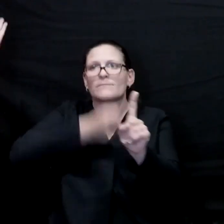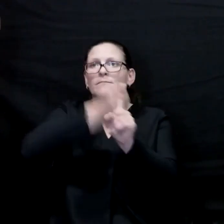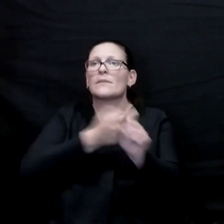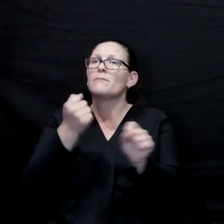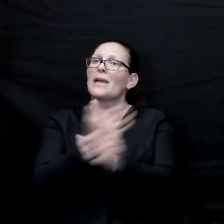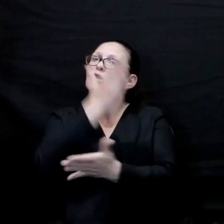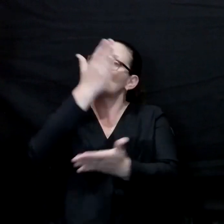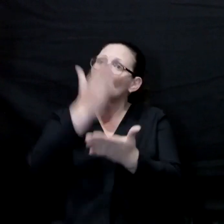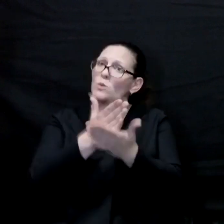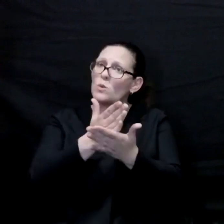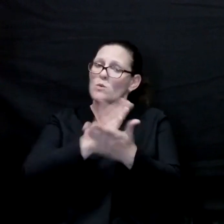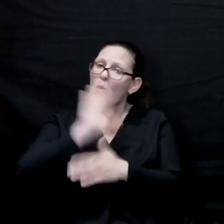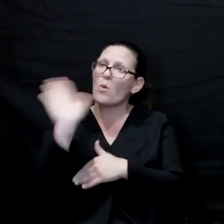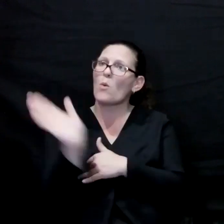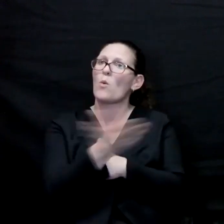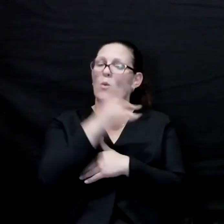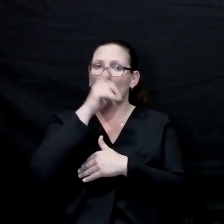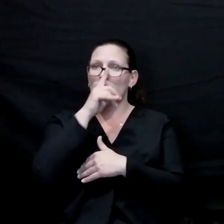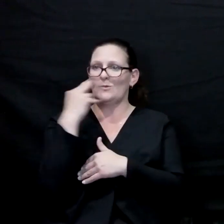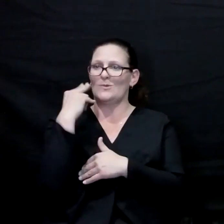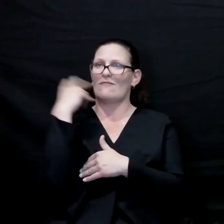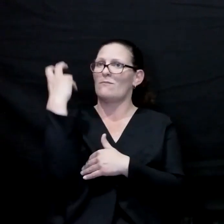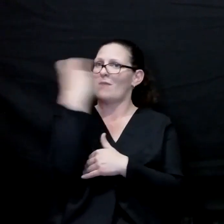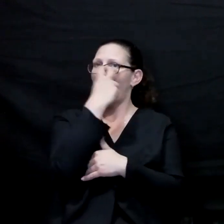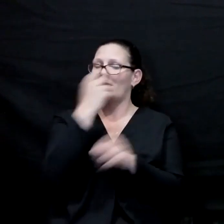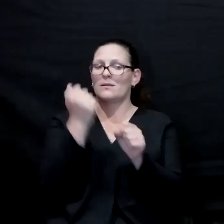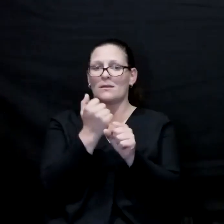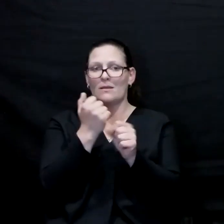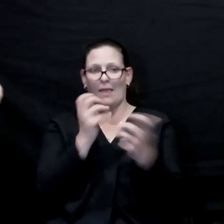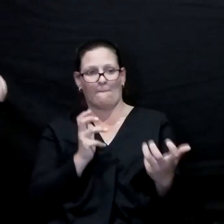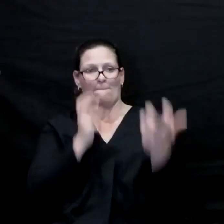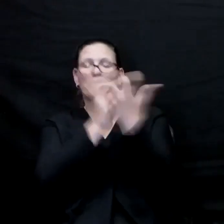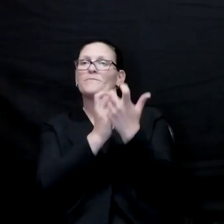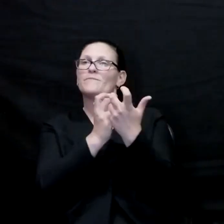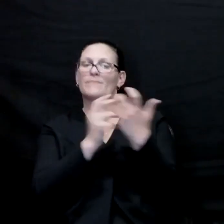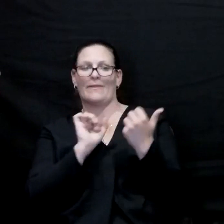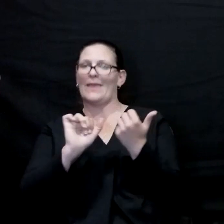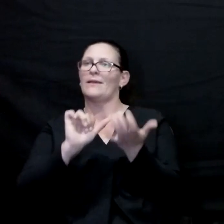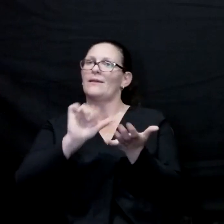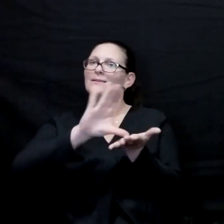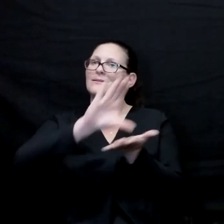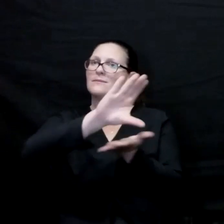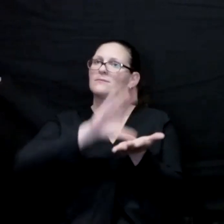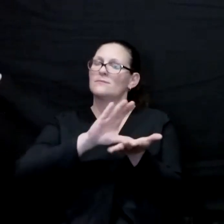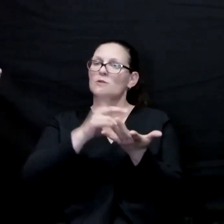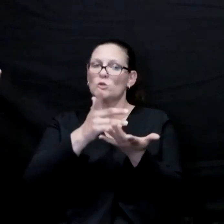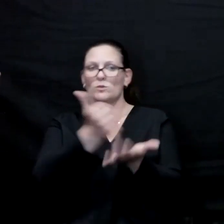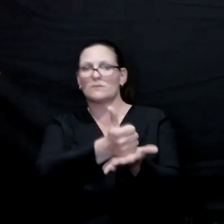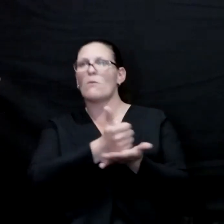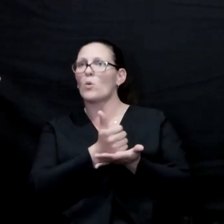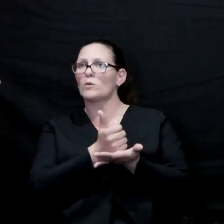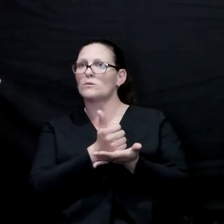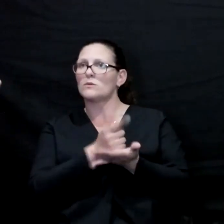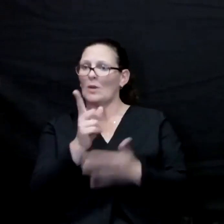who are deafblind are getting the supports that they need. And this is one way that we can do that. So if you're not happy, appeal,